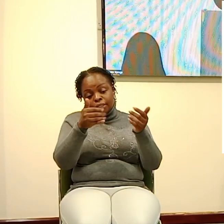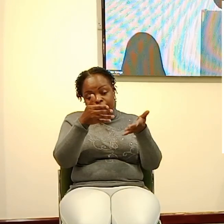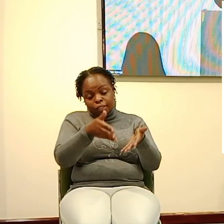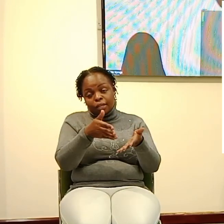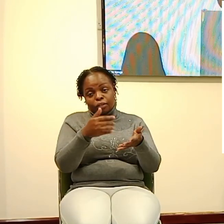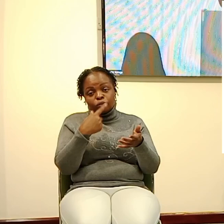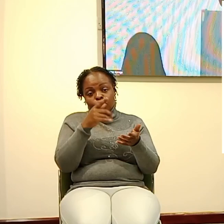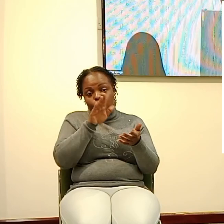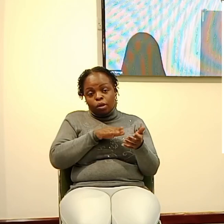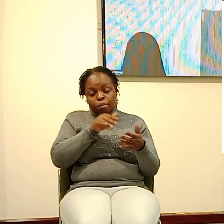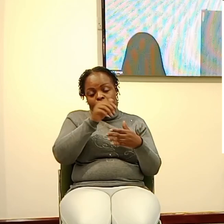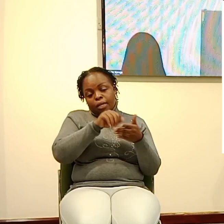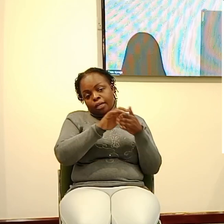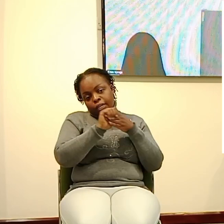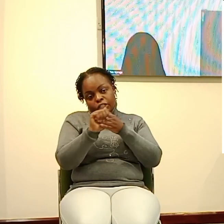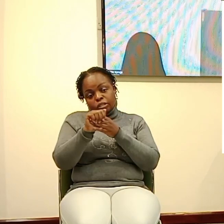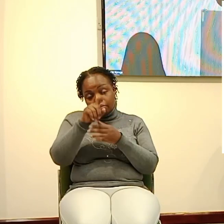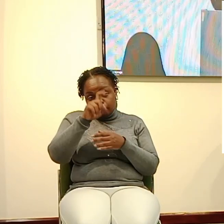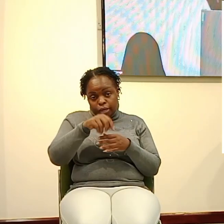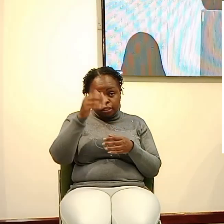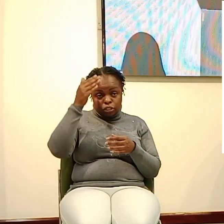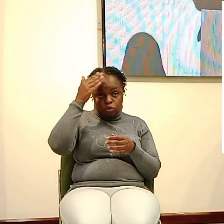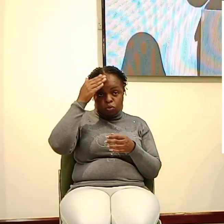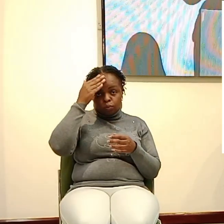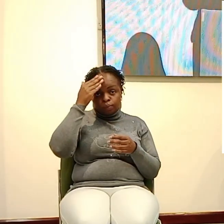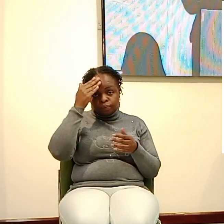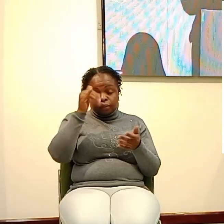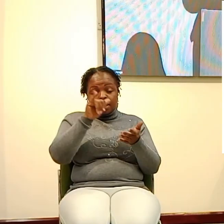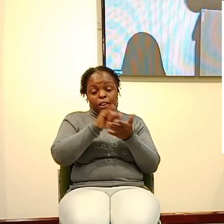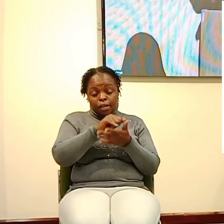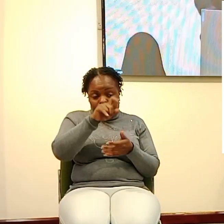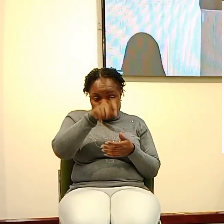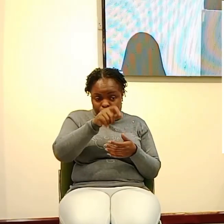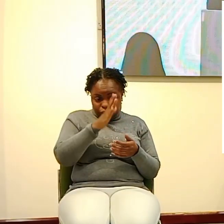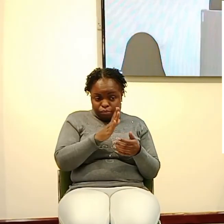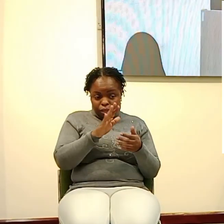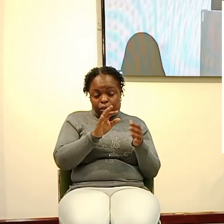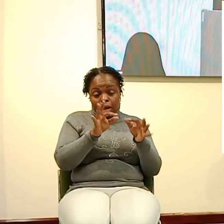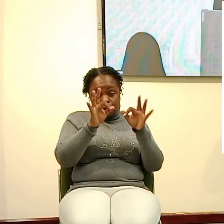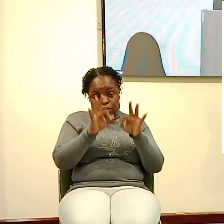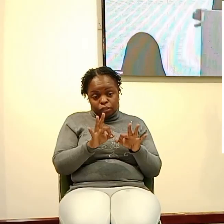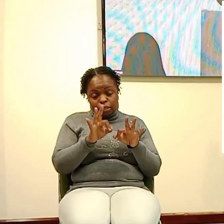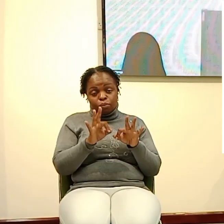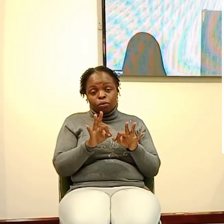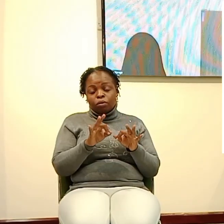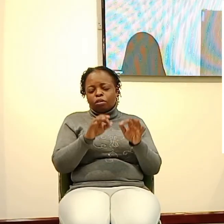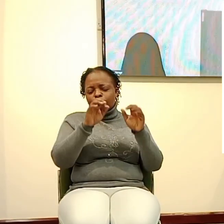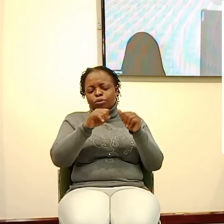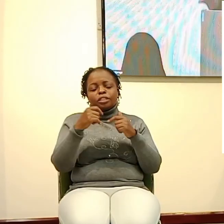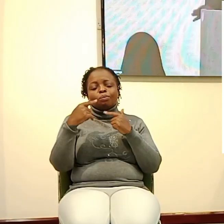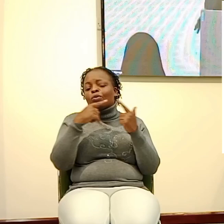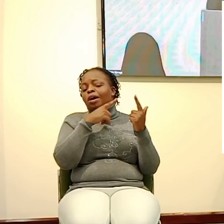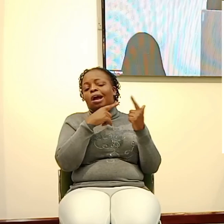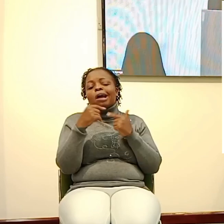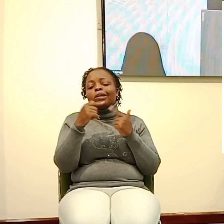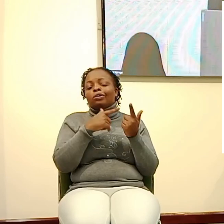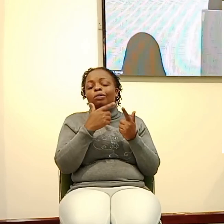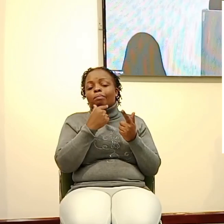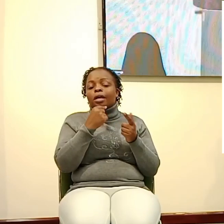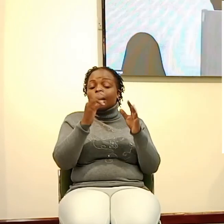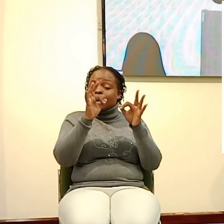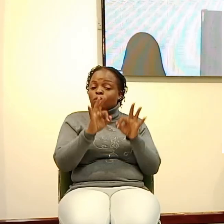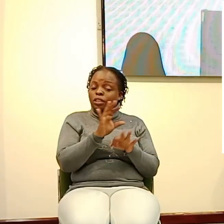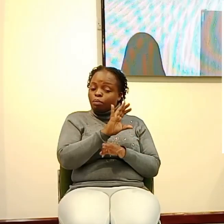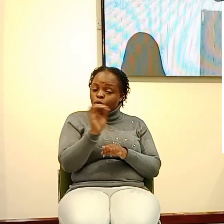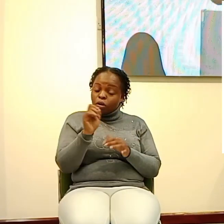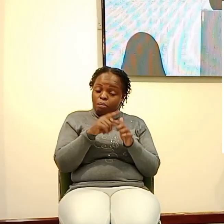in leadership need to know that they have to be accountable. Now, we can argue that men are not accountable, but we are